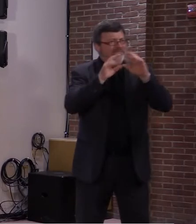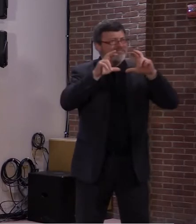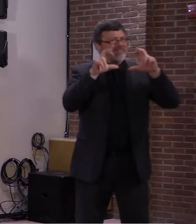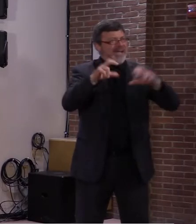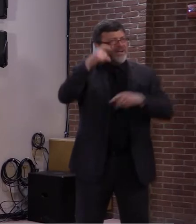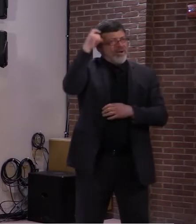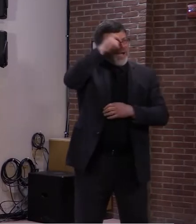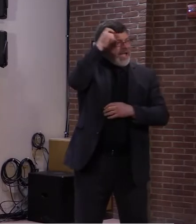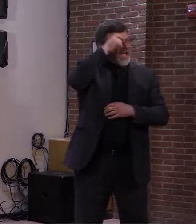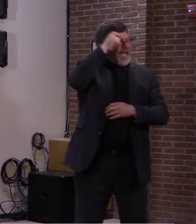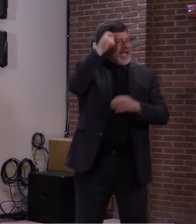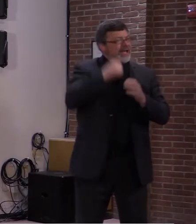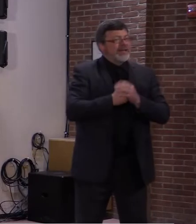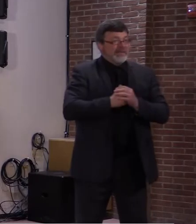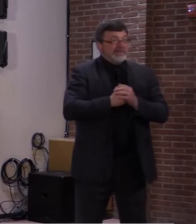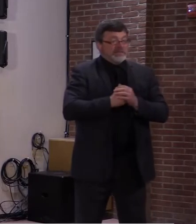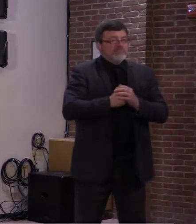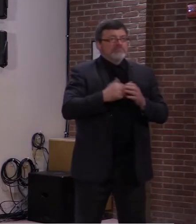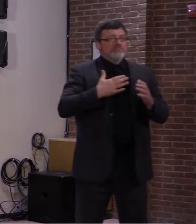details.